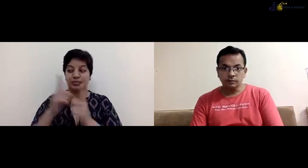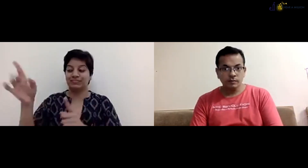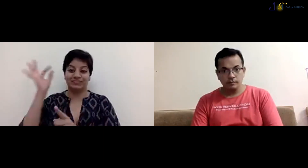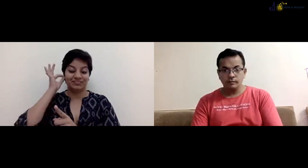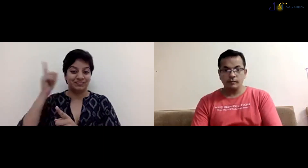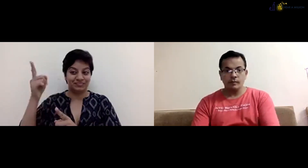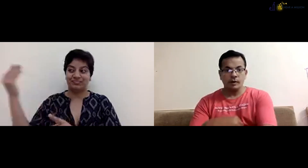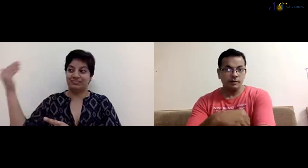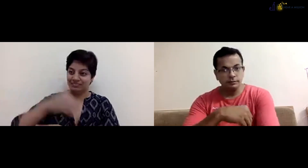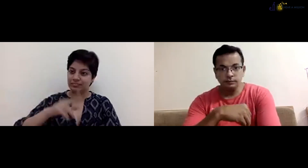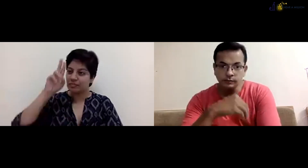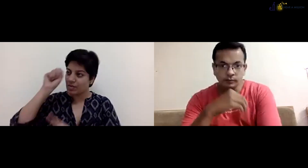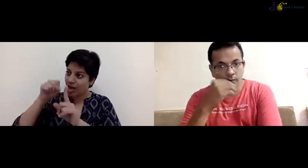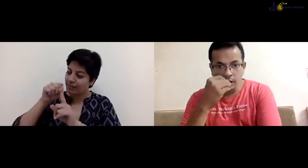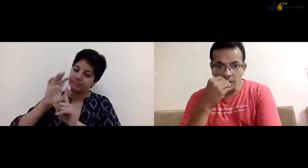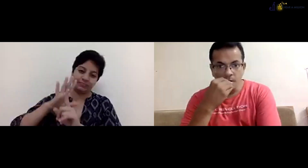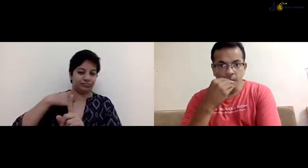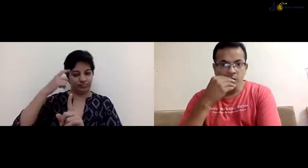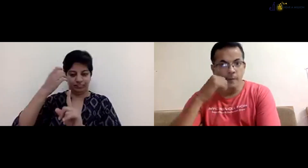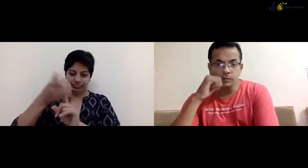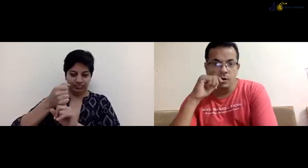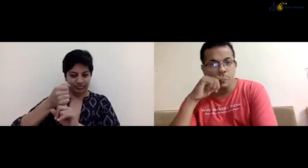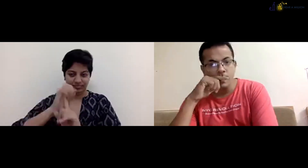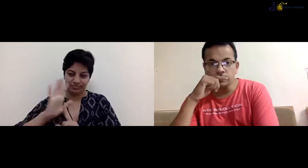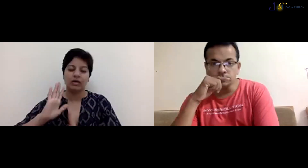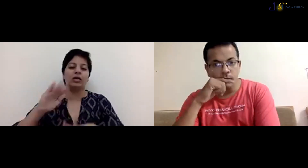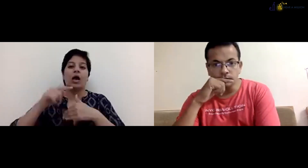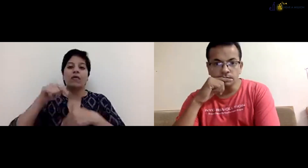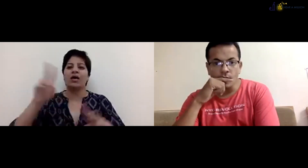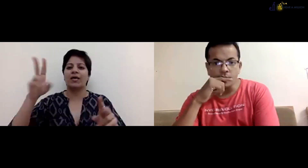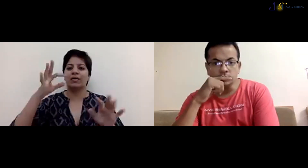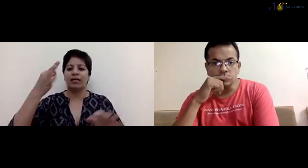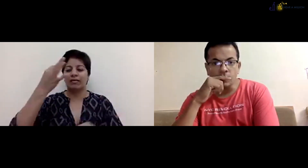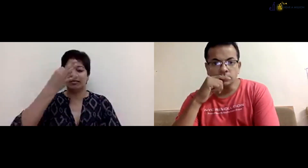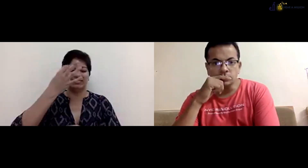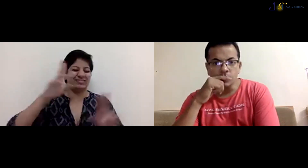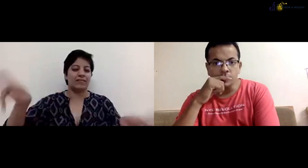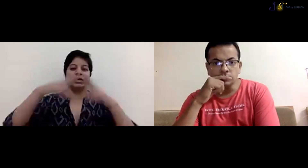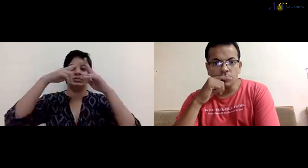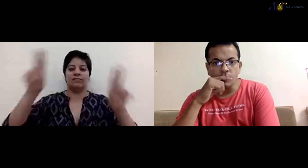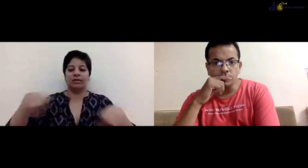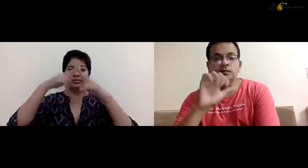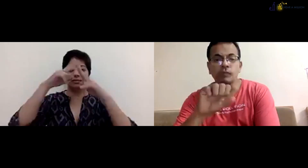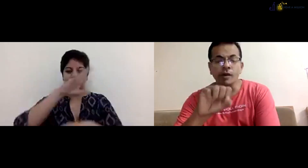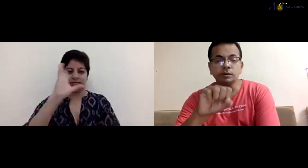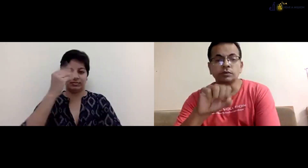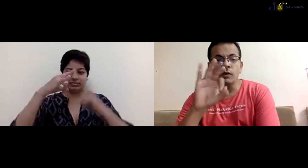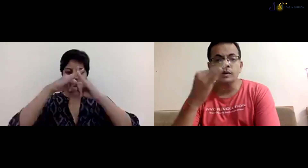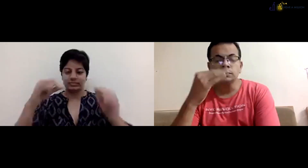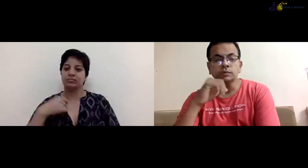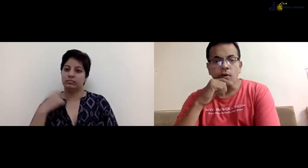So one short story I would like to share. So when we got to know about the Usher syndrome, so